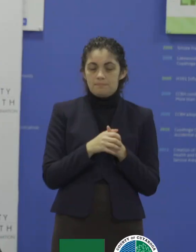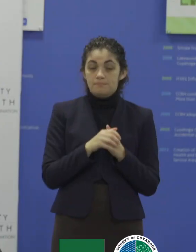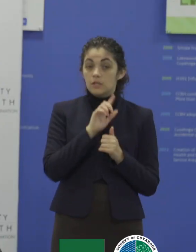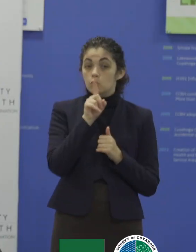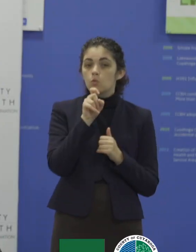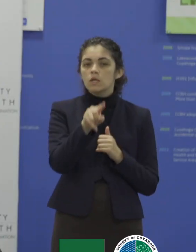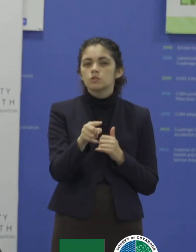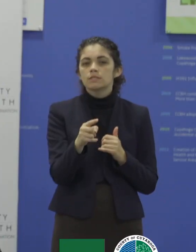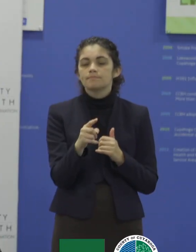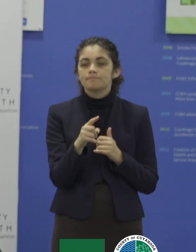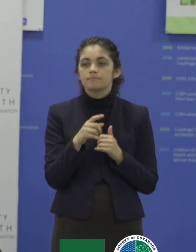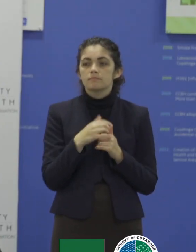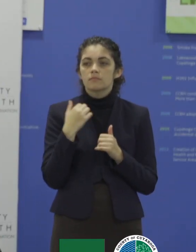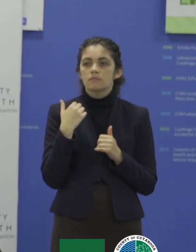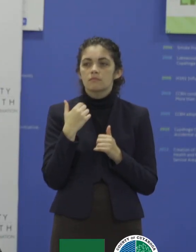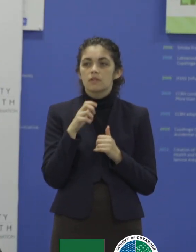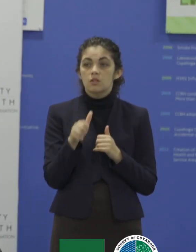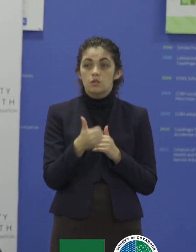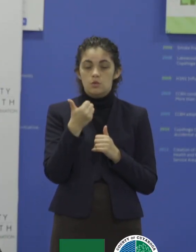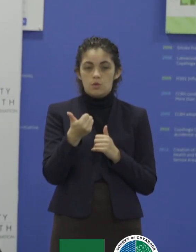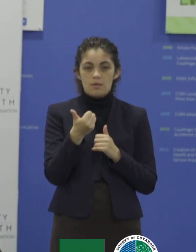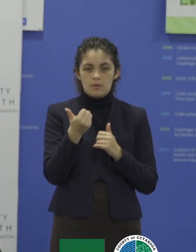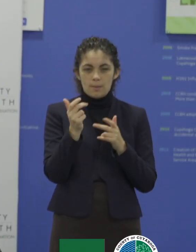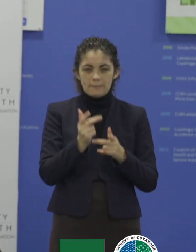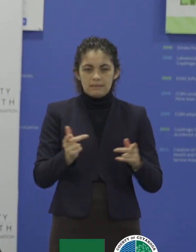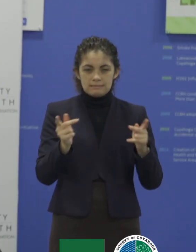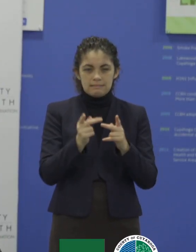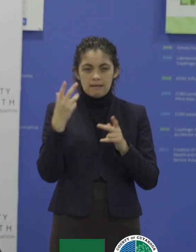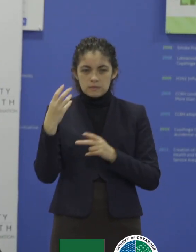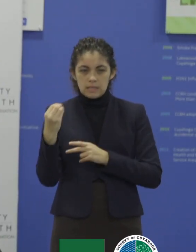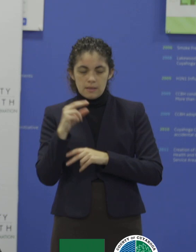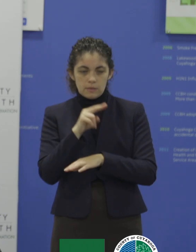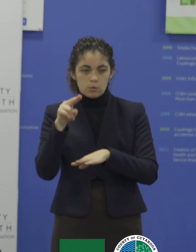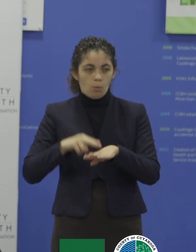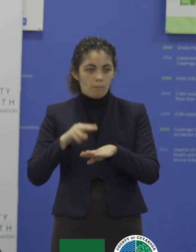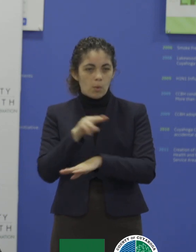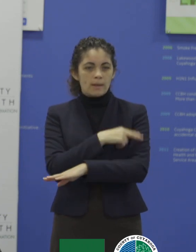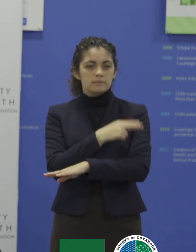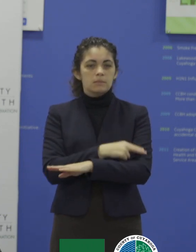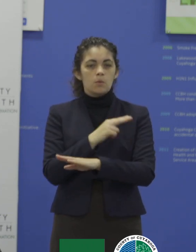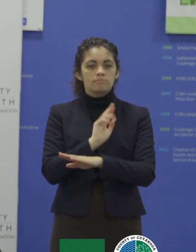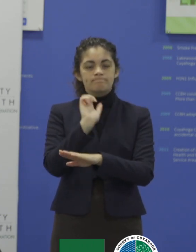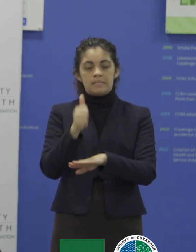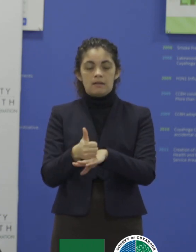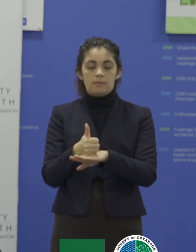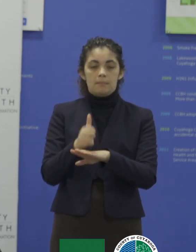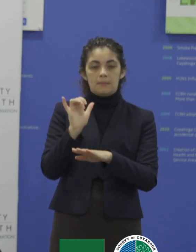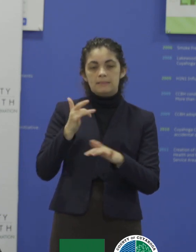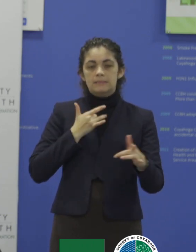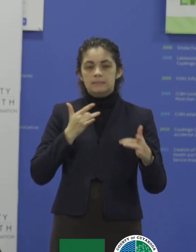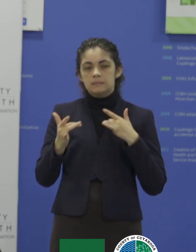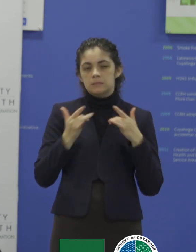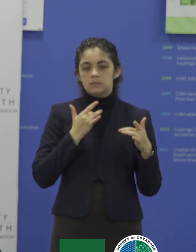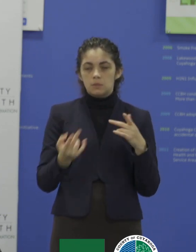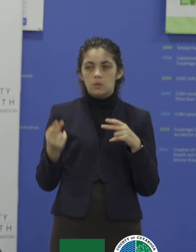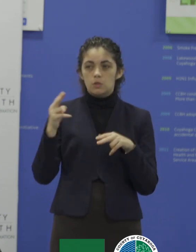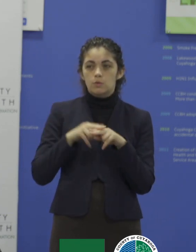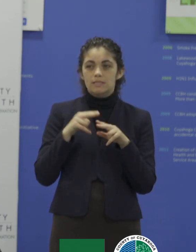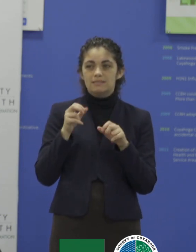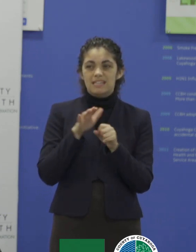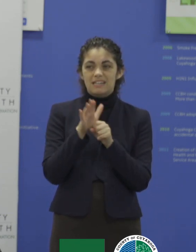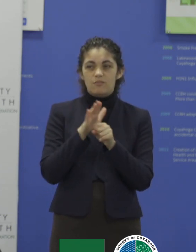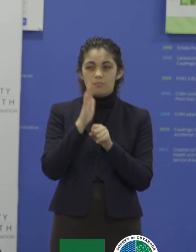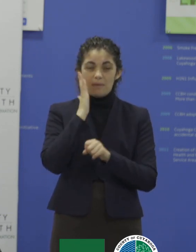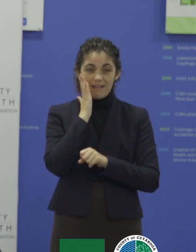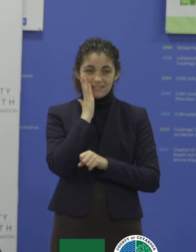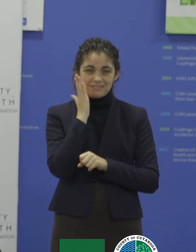question is about, are there other venues outside the traditional hospital spaces that are being considered to increase our surge capacity,